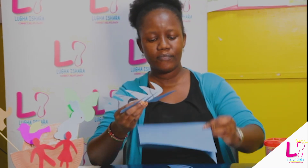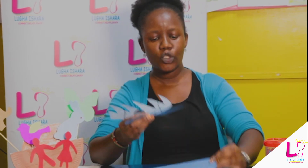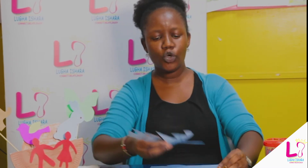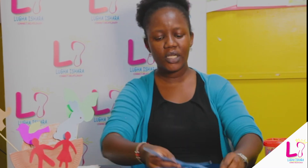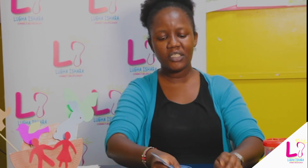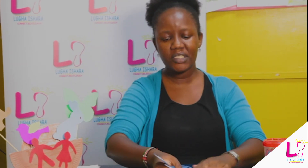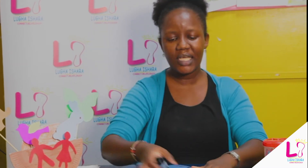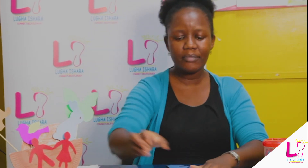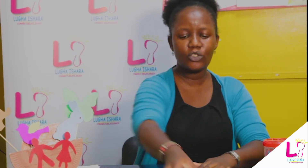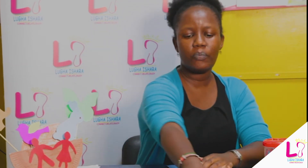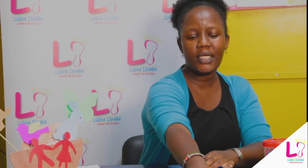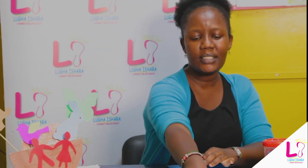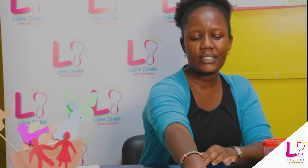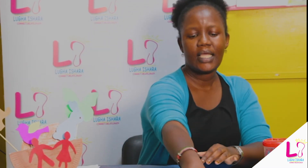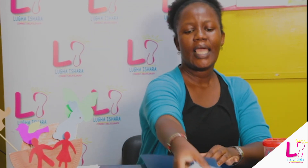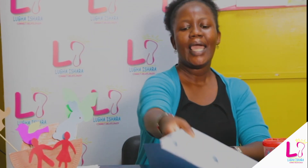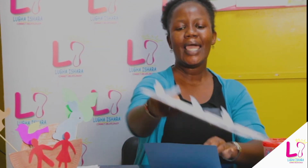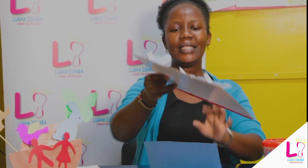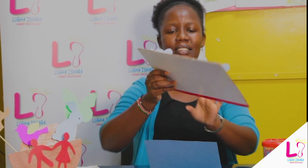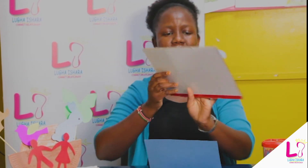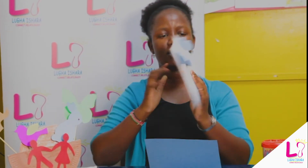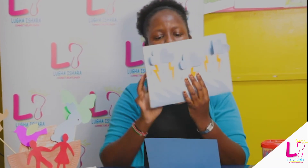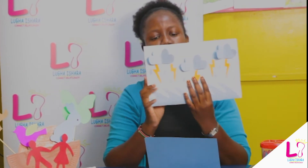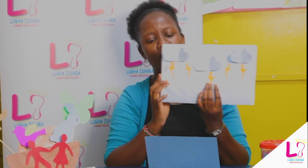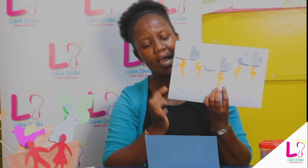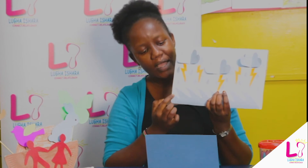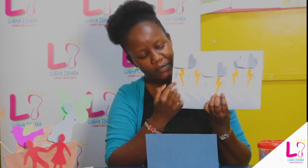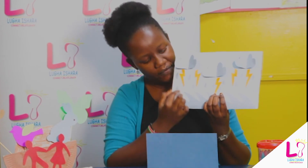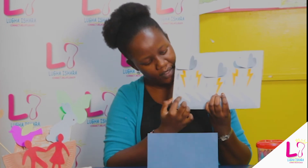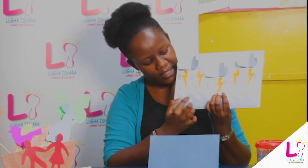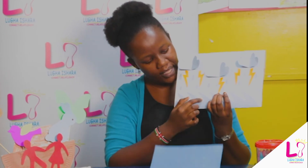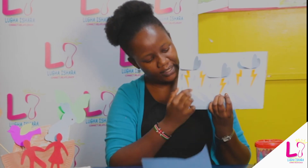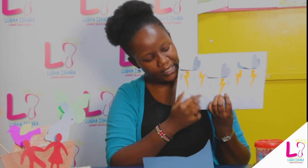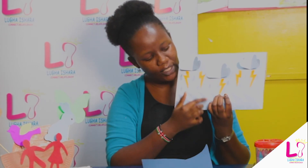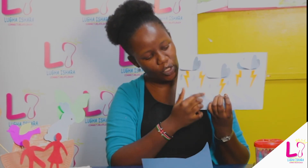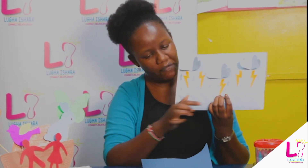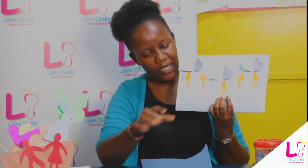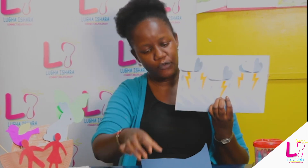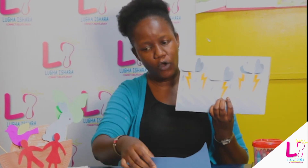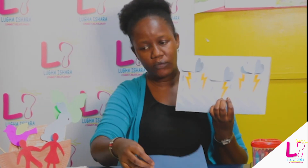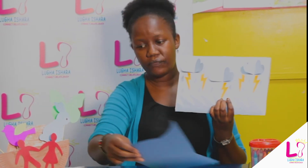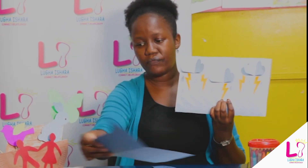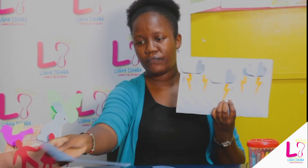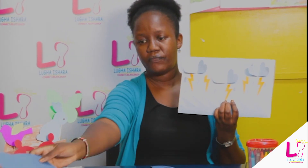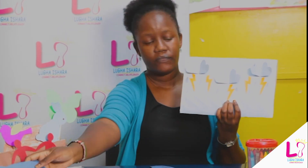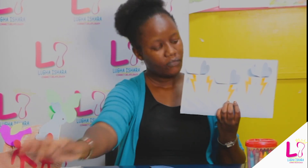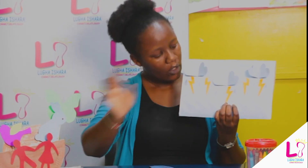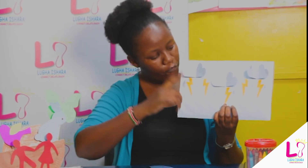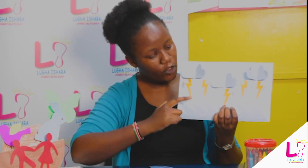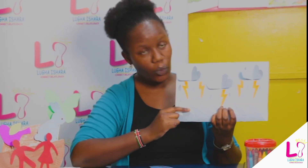your creativity comes into place, and you will have this as your effect for the